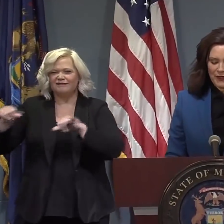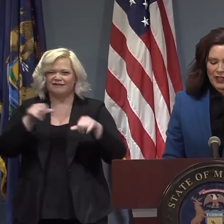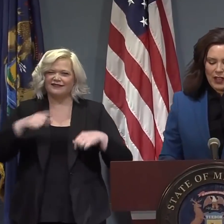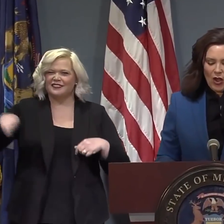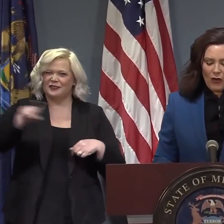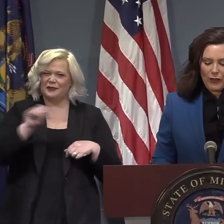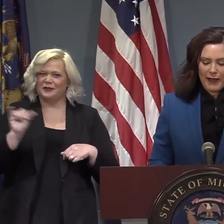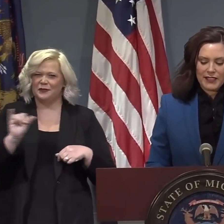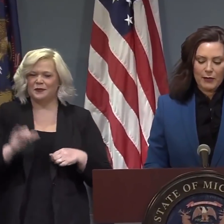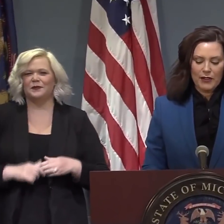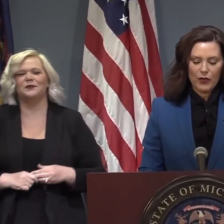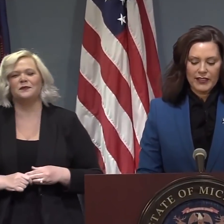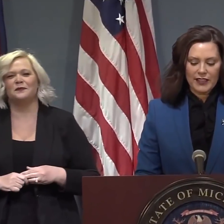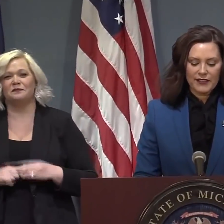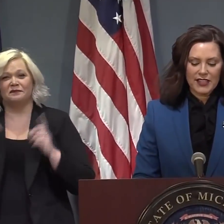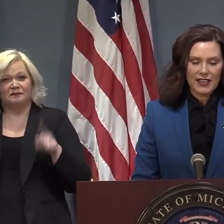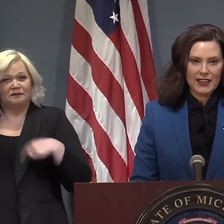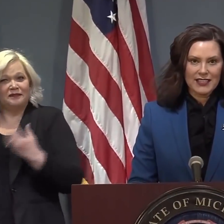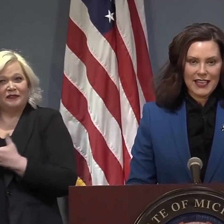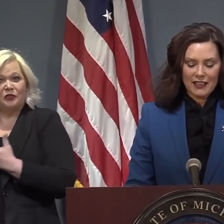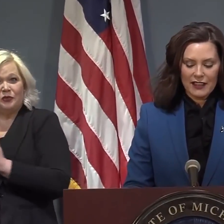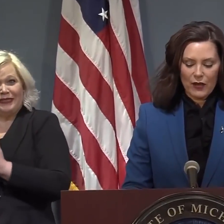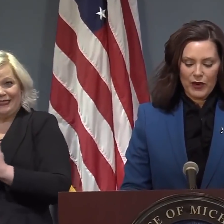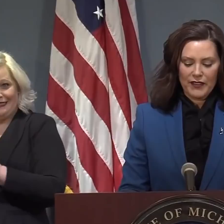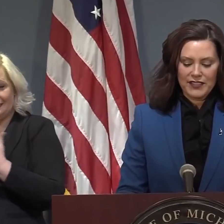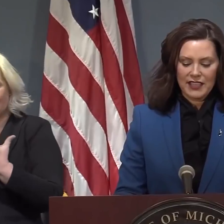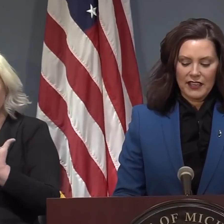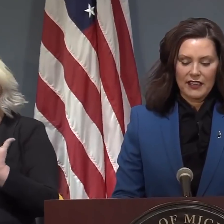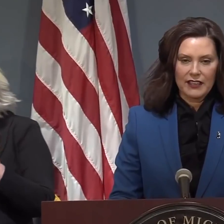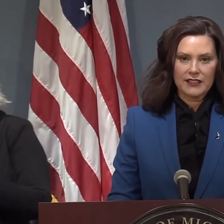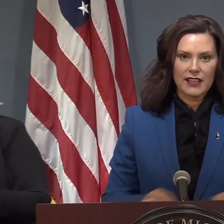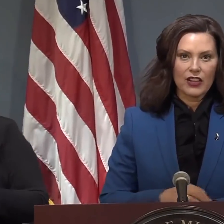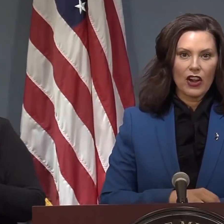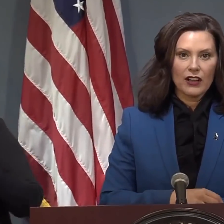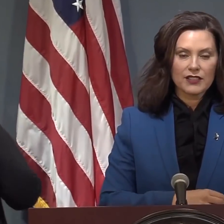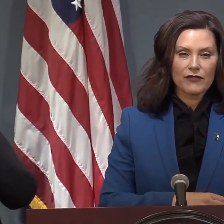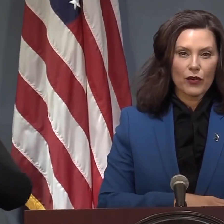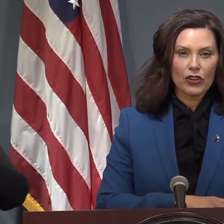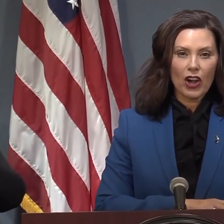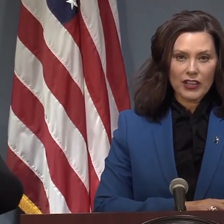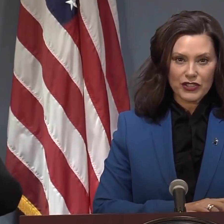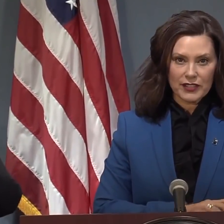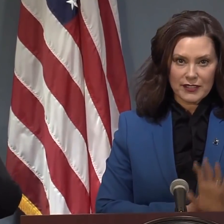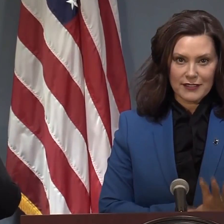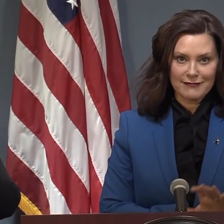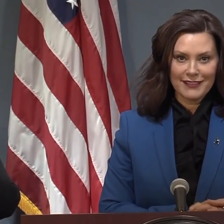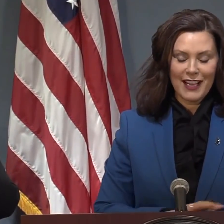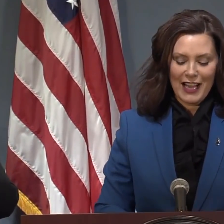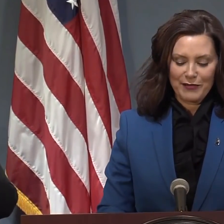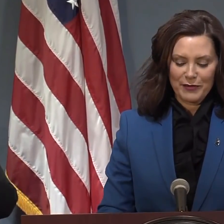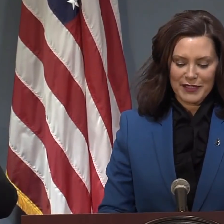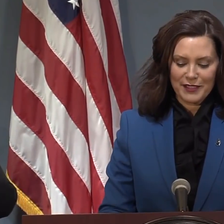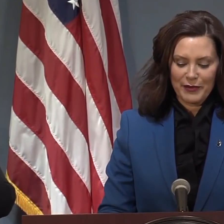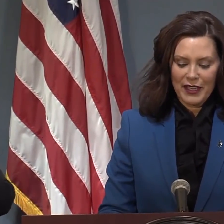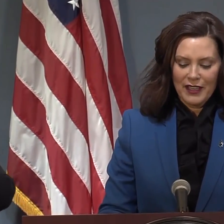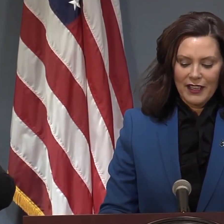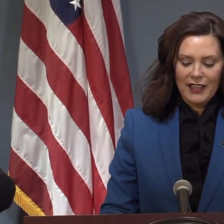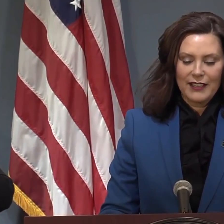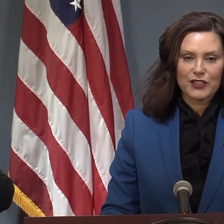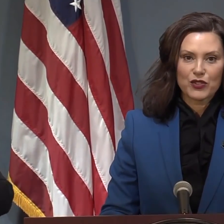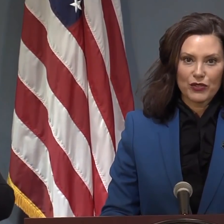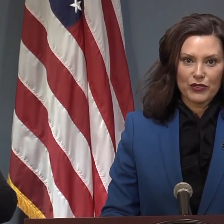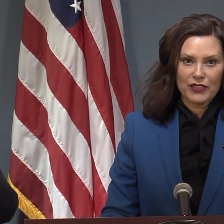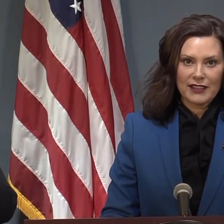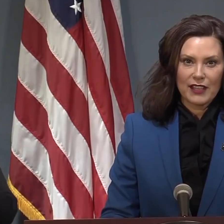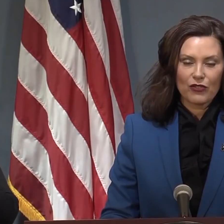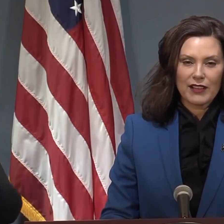well. Over the past couple of weeks, I've said that the data that we have seen is a cause for cautious optimism.